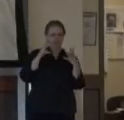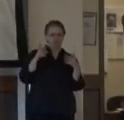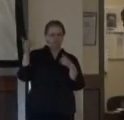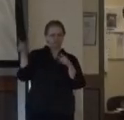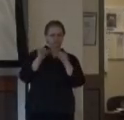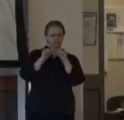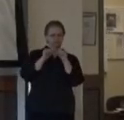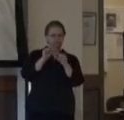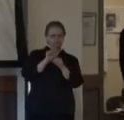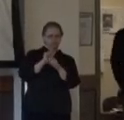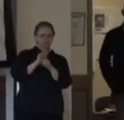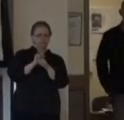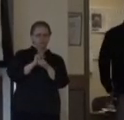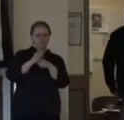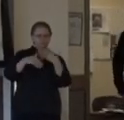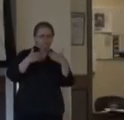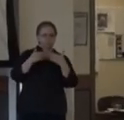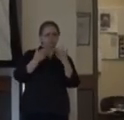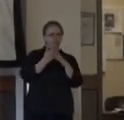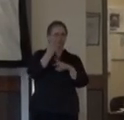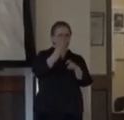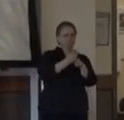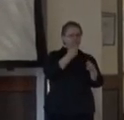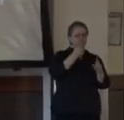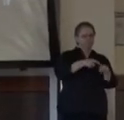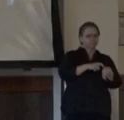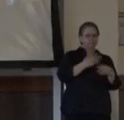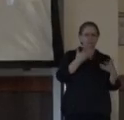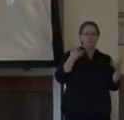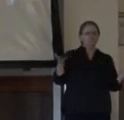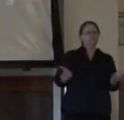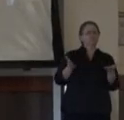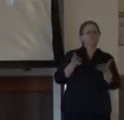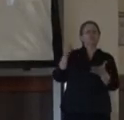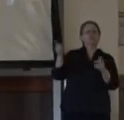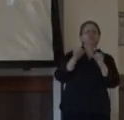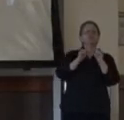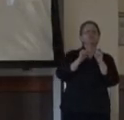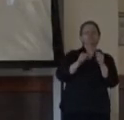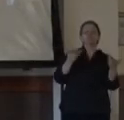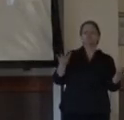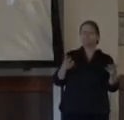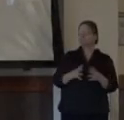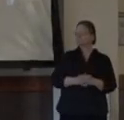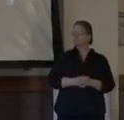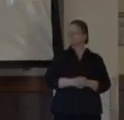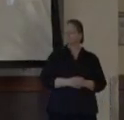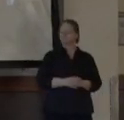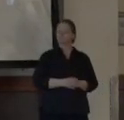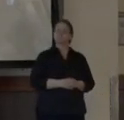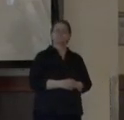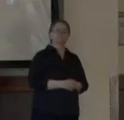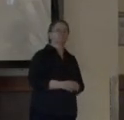kept working and you kept going through all these hardships. I was just wondering what motivated you and kept you going.